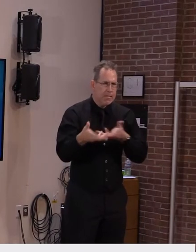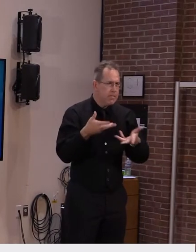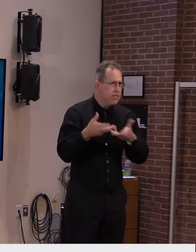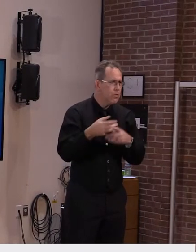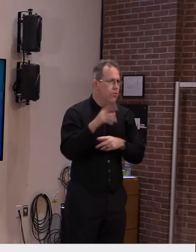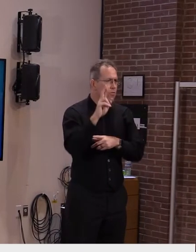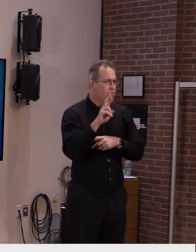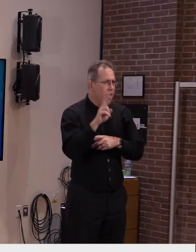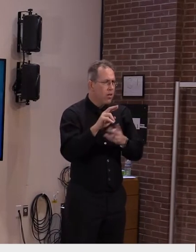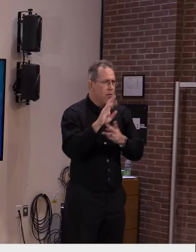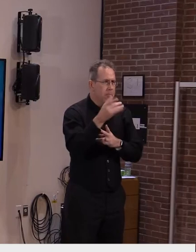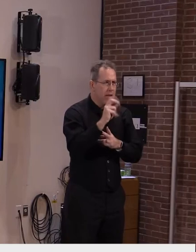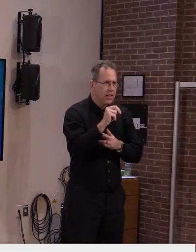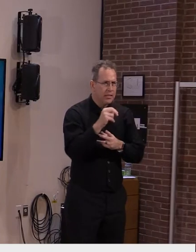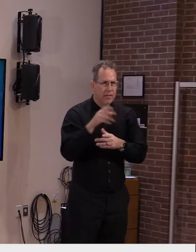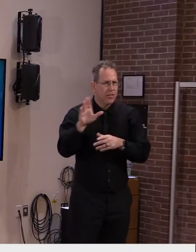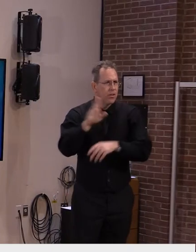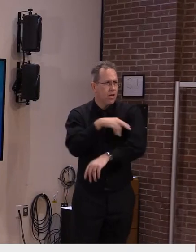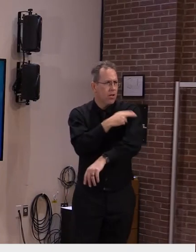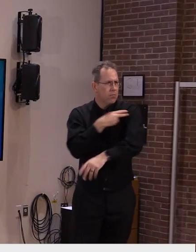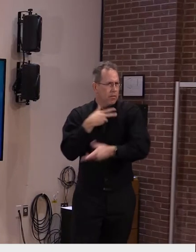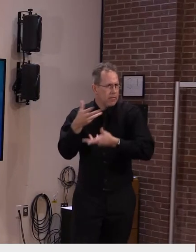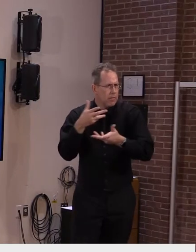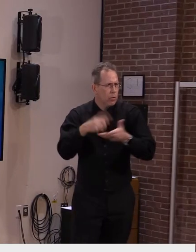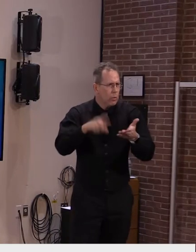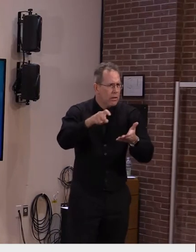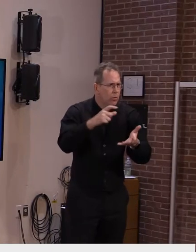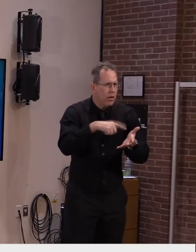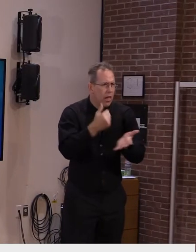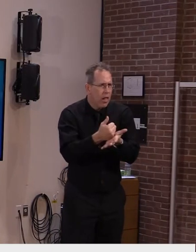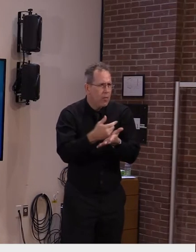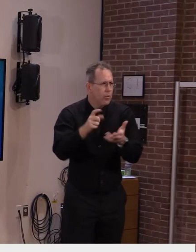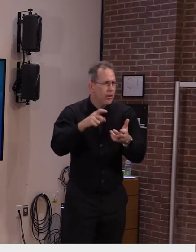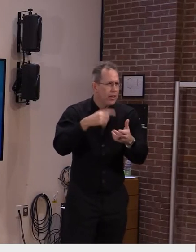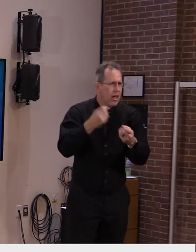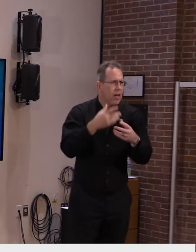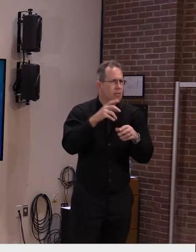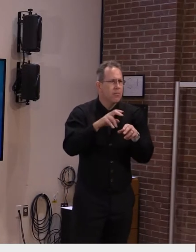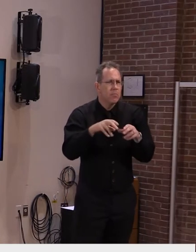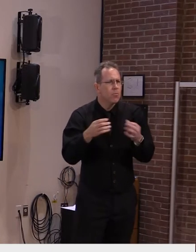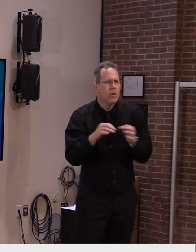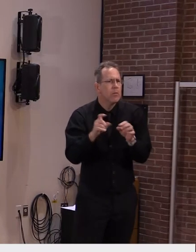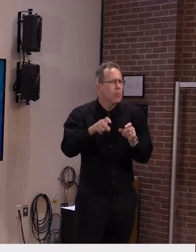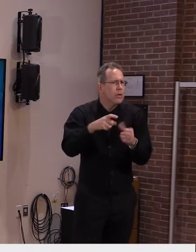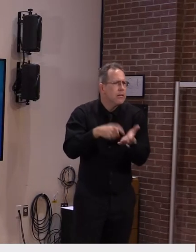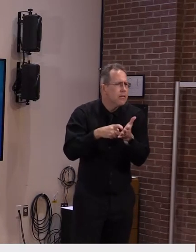need most in terms of, you know, in freeing up capacity within